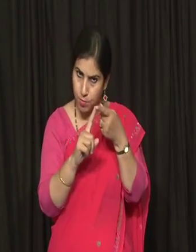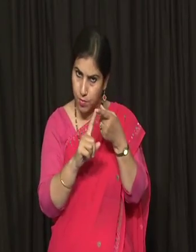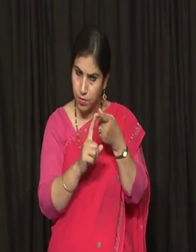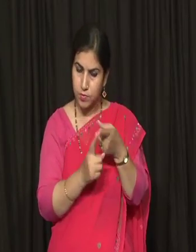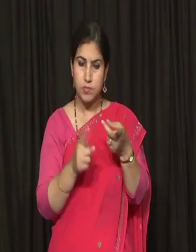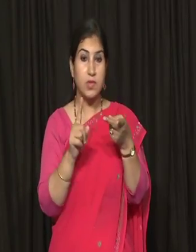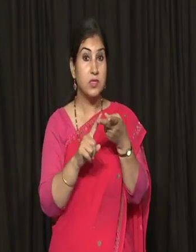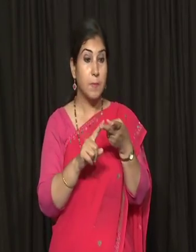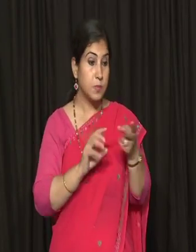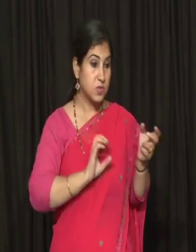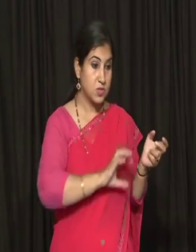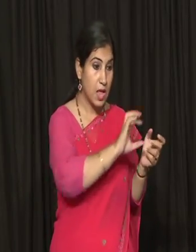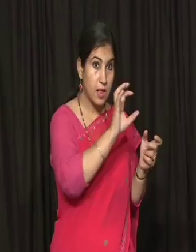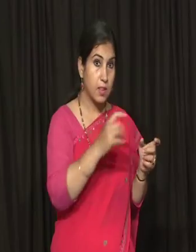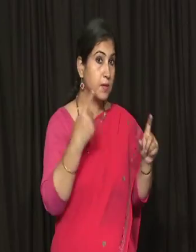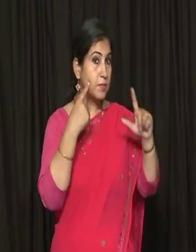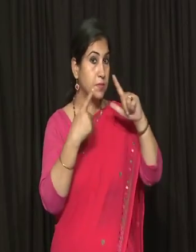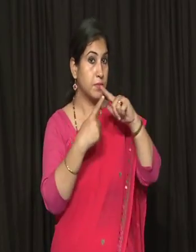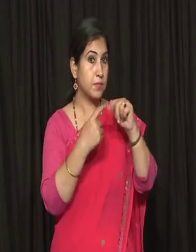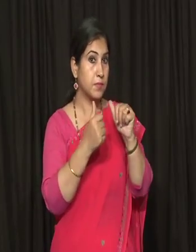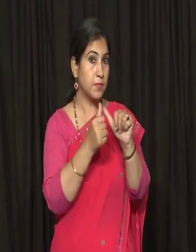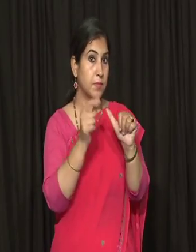and the states of Italy.